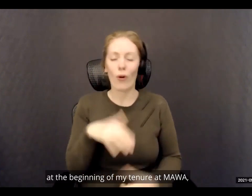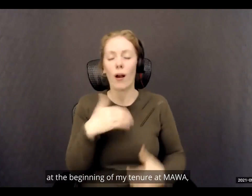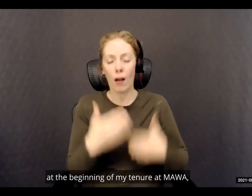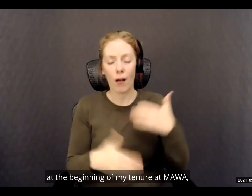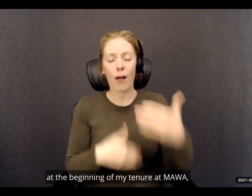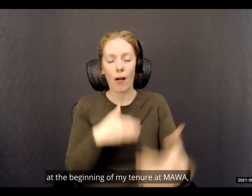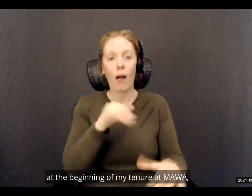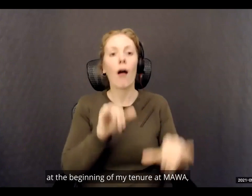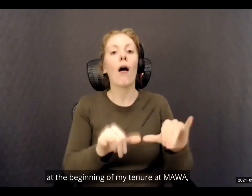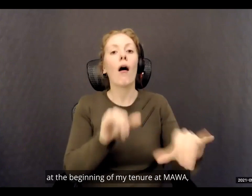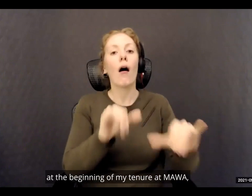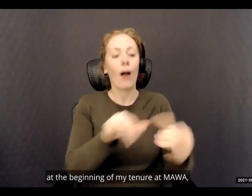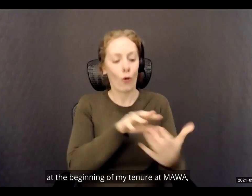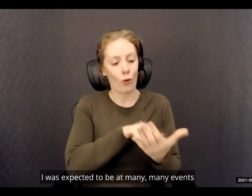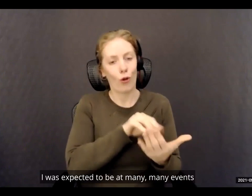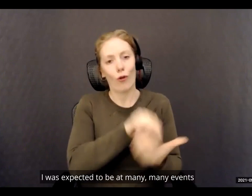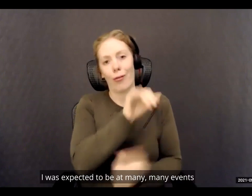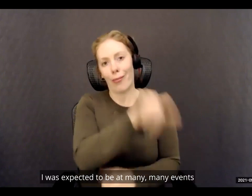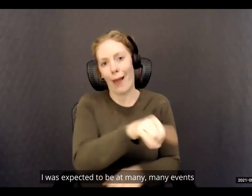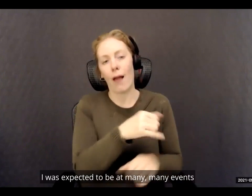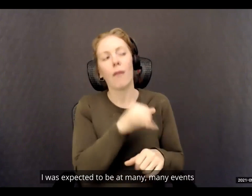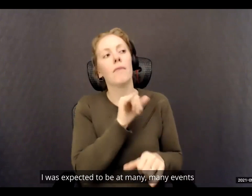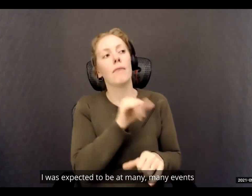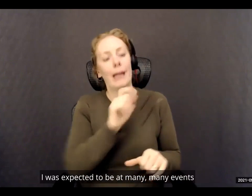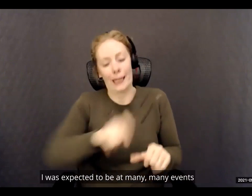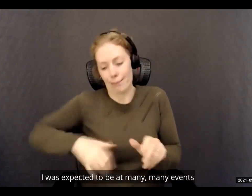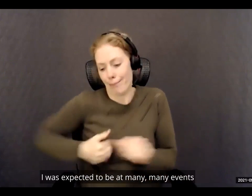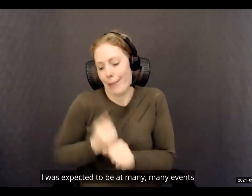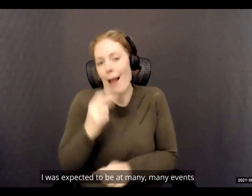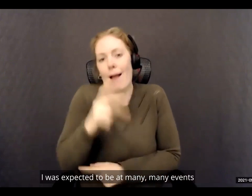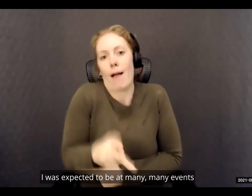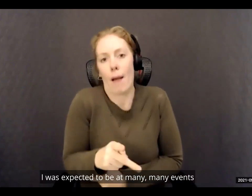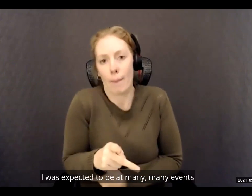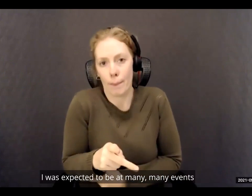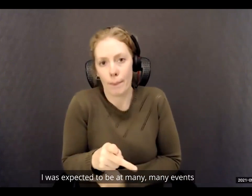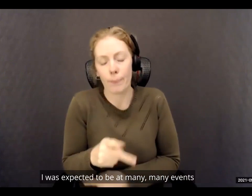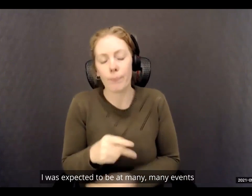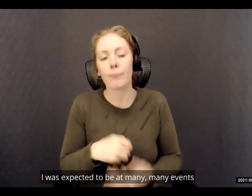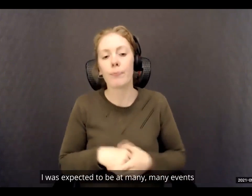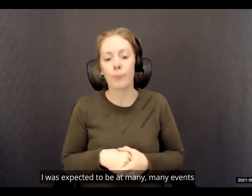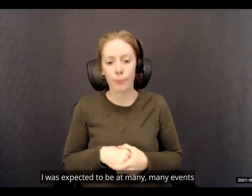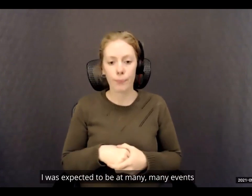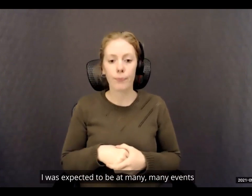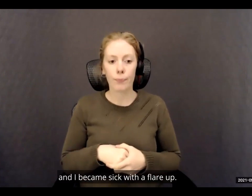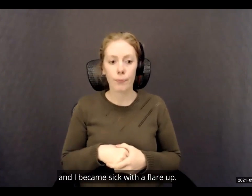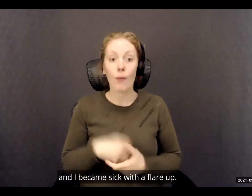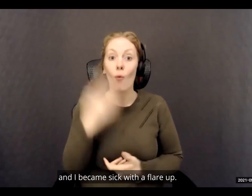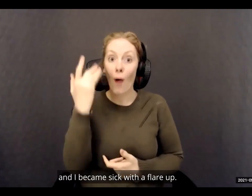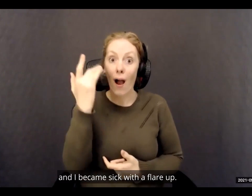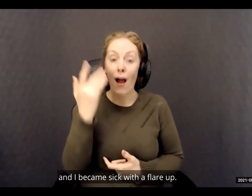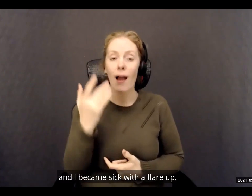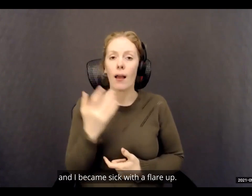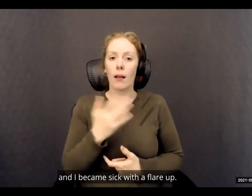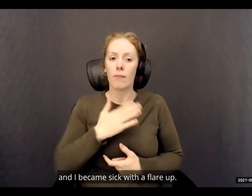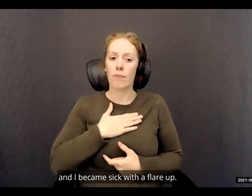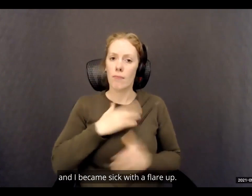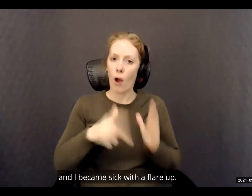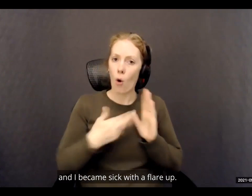my tenure at MAWA, I was expected to be at many, many events, and